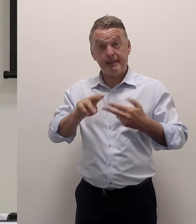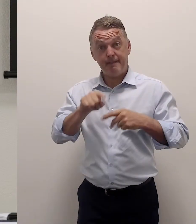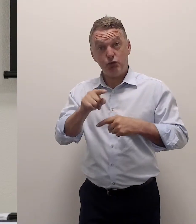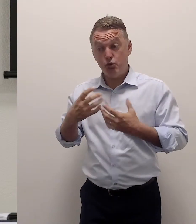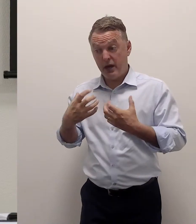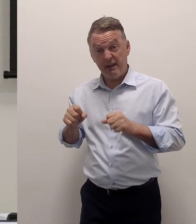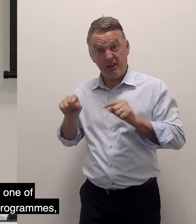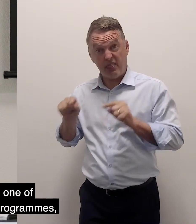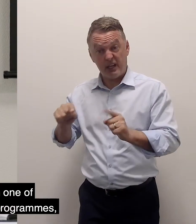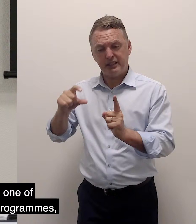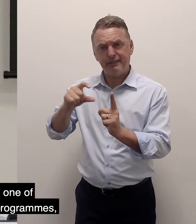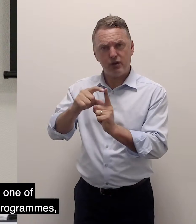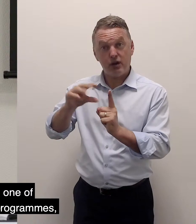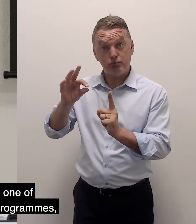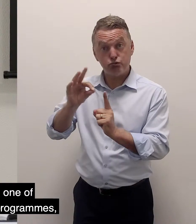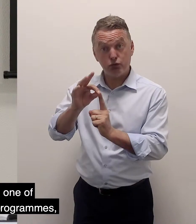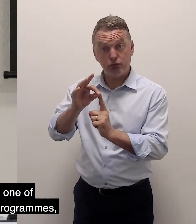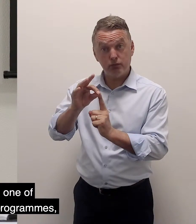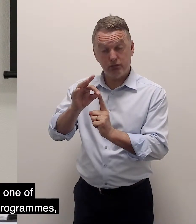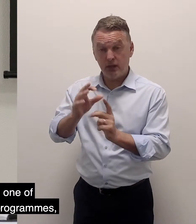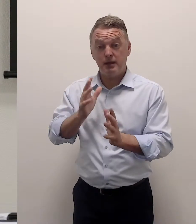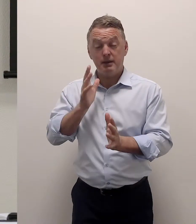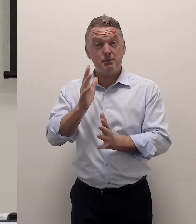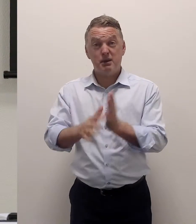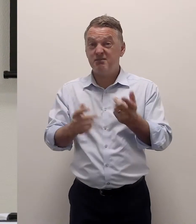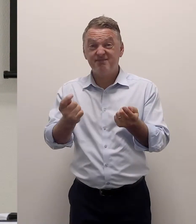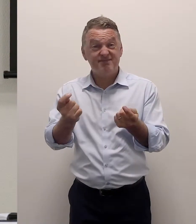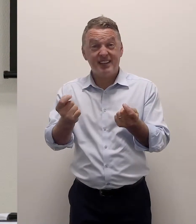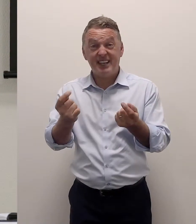program. If you're in one of those defined programs,